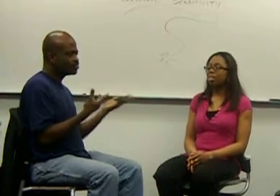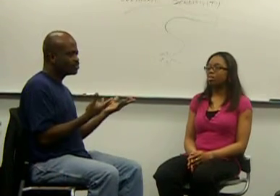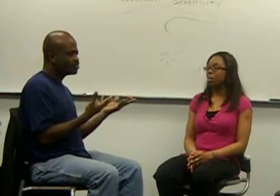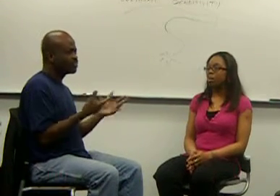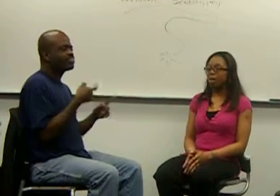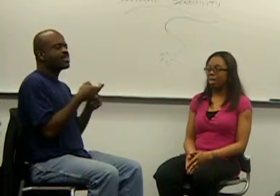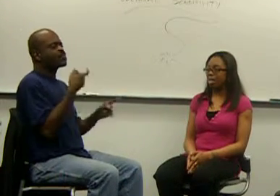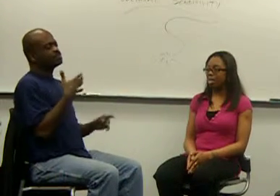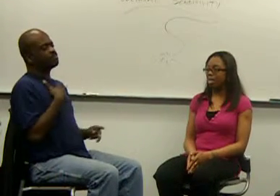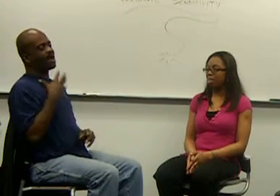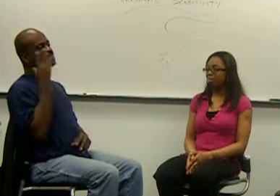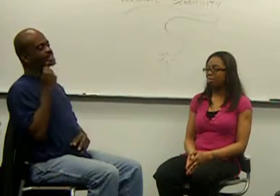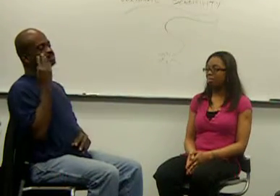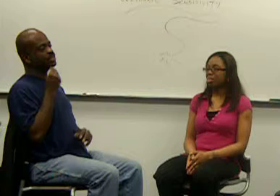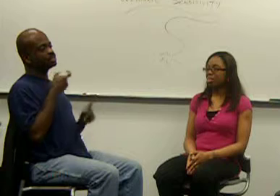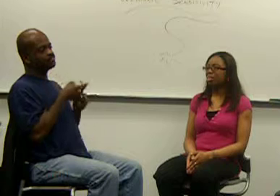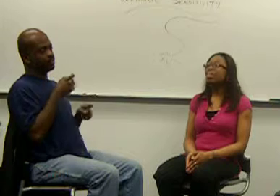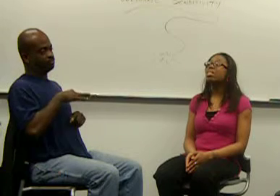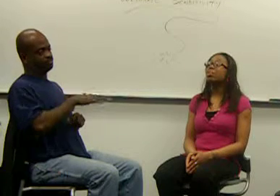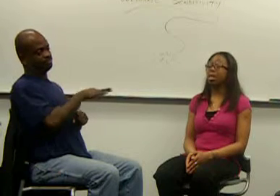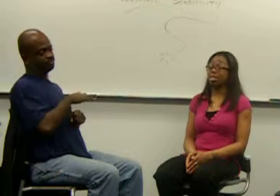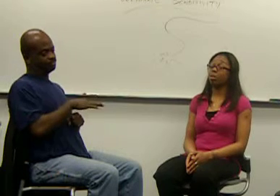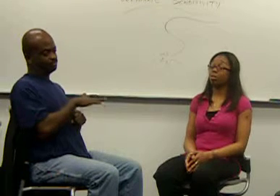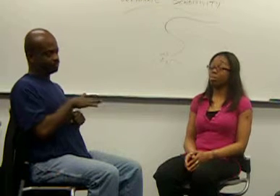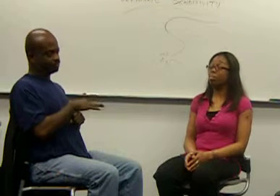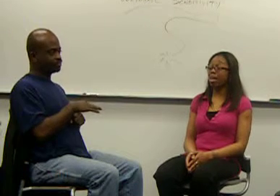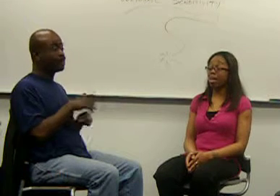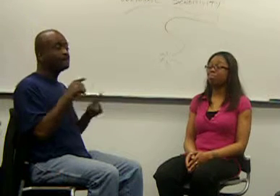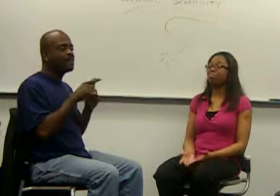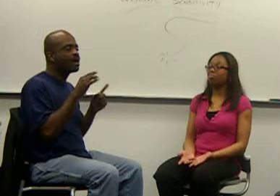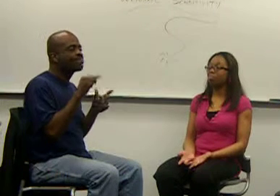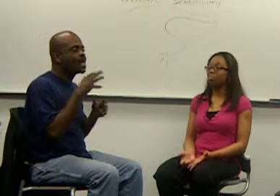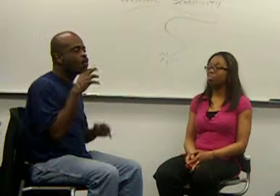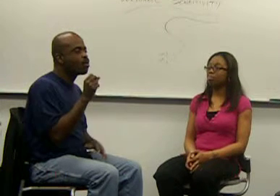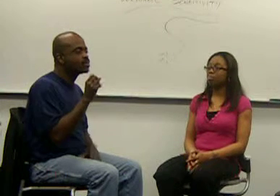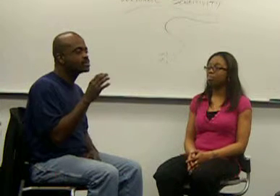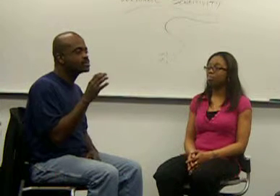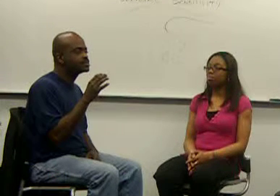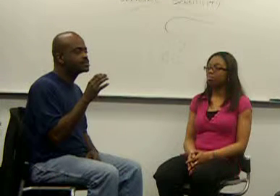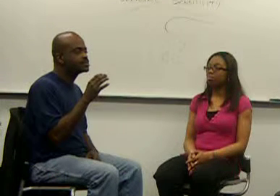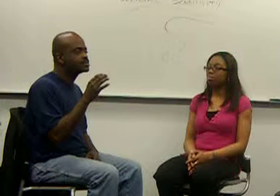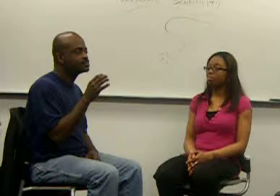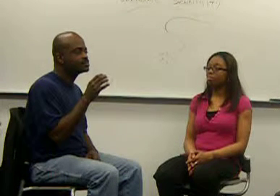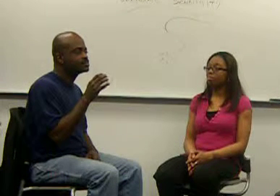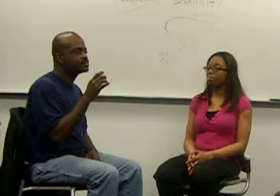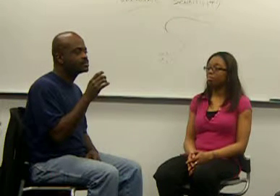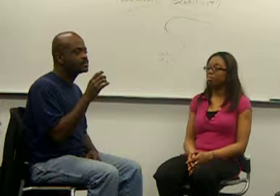They really don't talk about anything. So that's my experience from that.